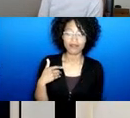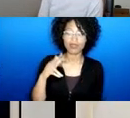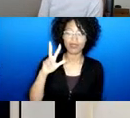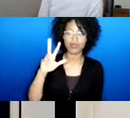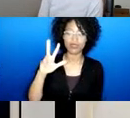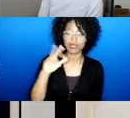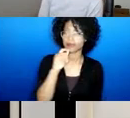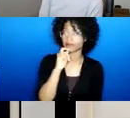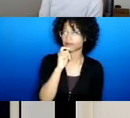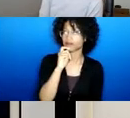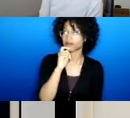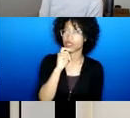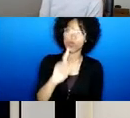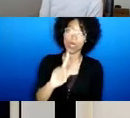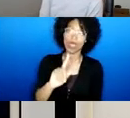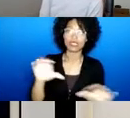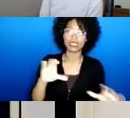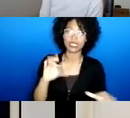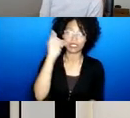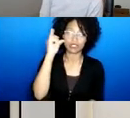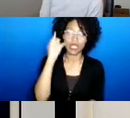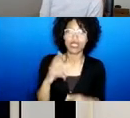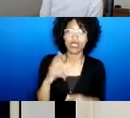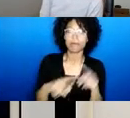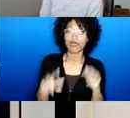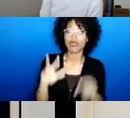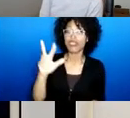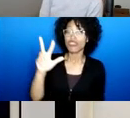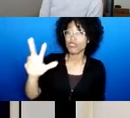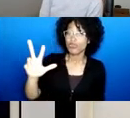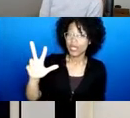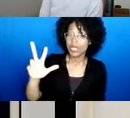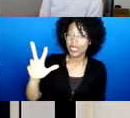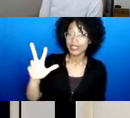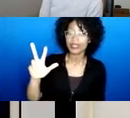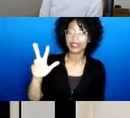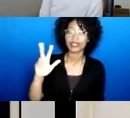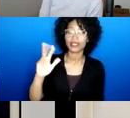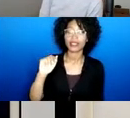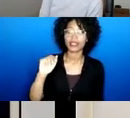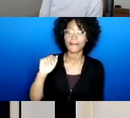including one we did yesterday, we have three